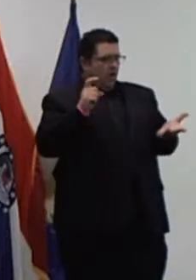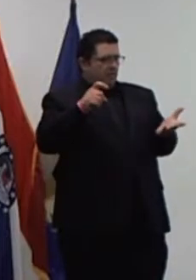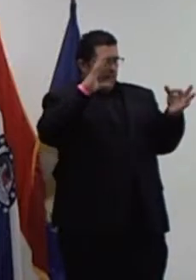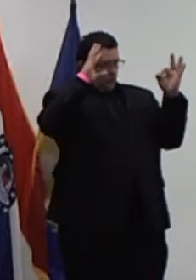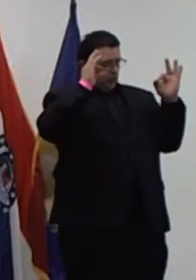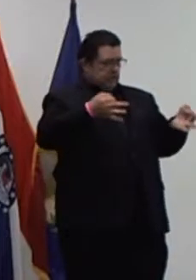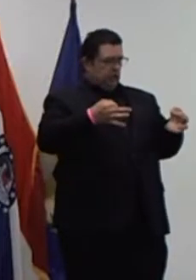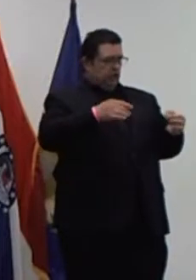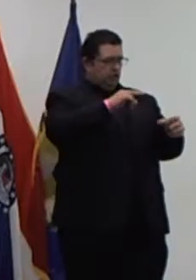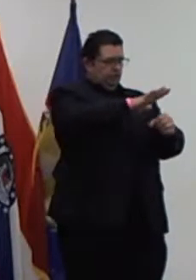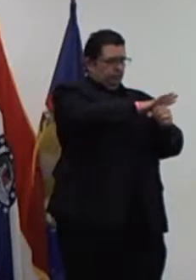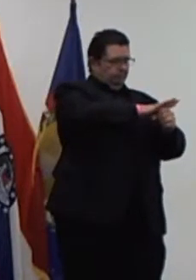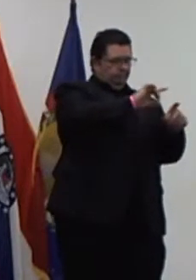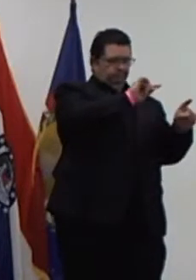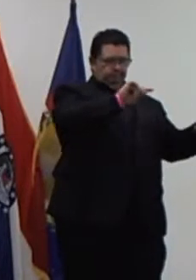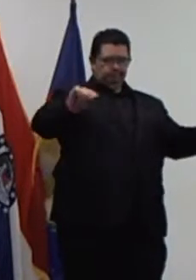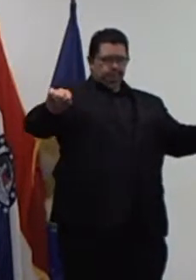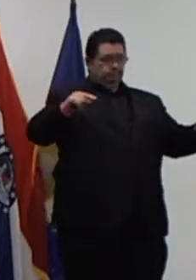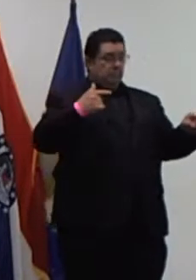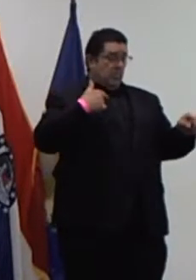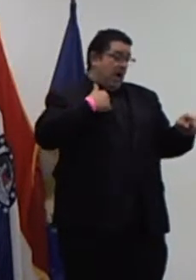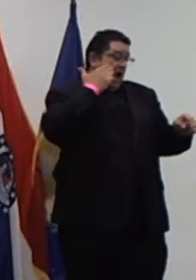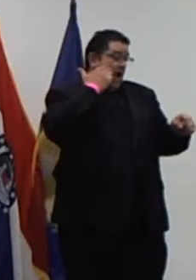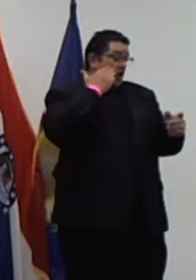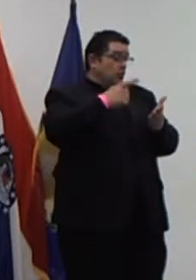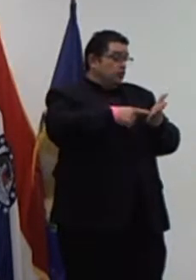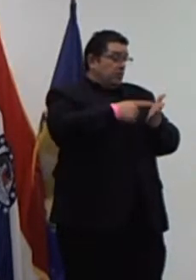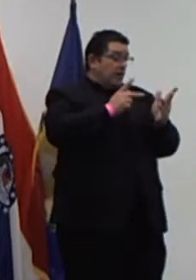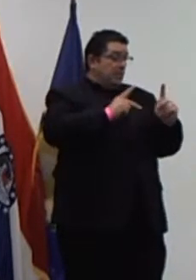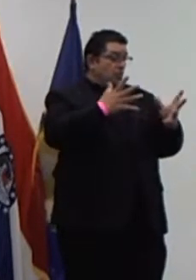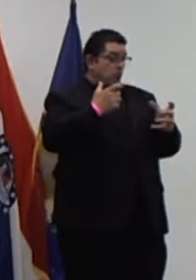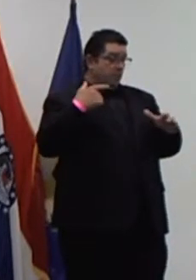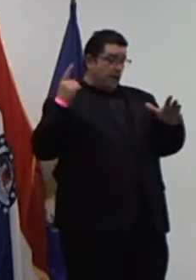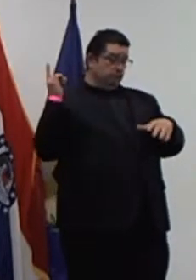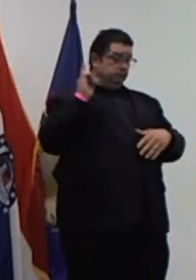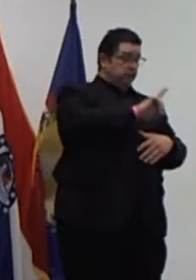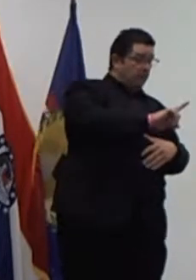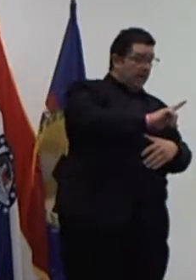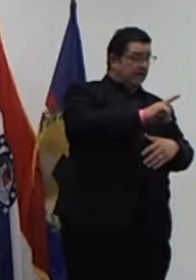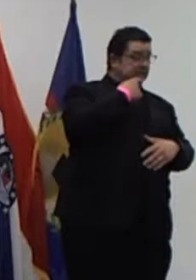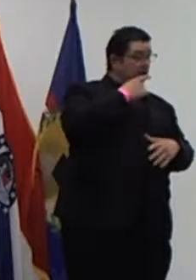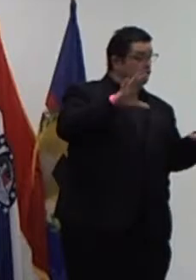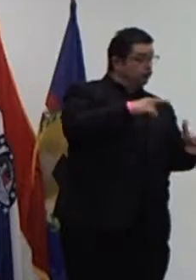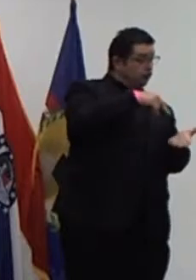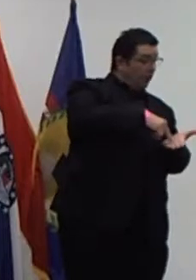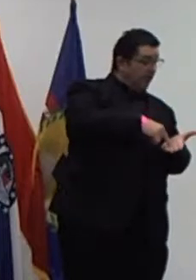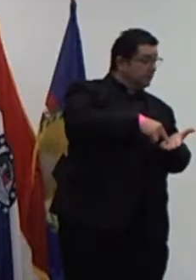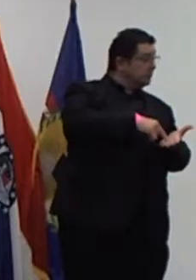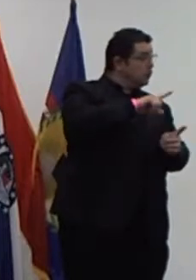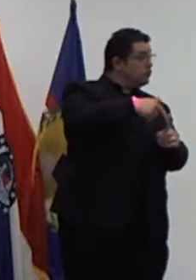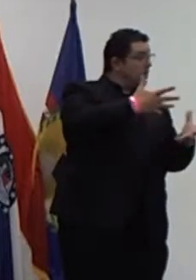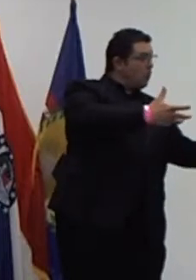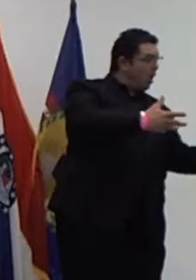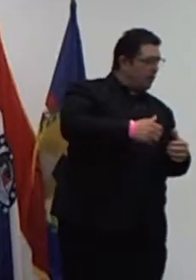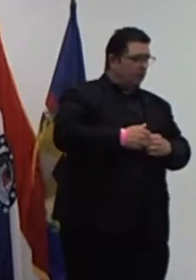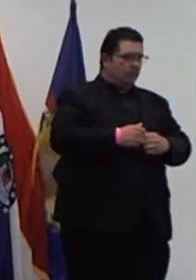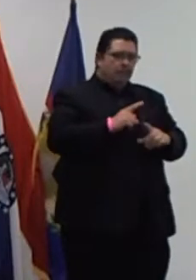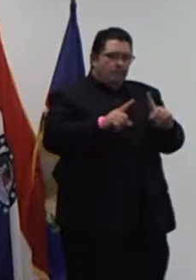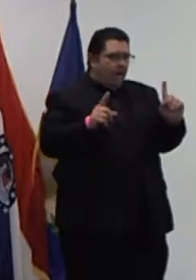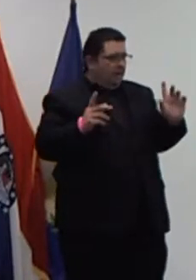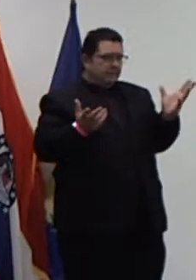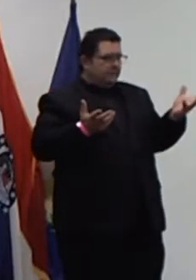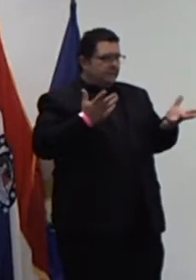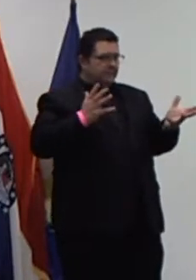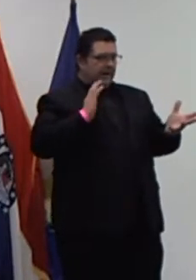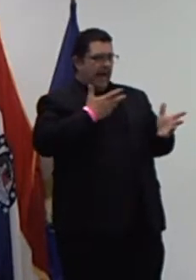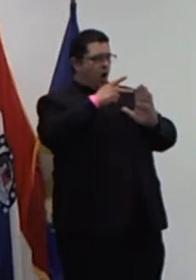And so I know people sometimes would like me to come in and step in and say do this when they want it. But I could also go back to the case of saying our